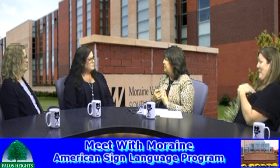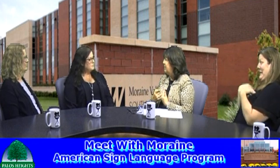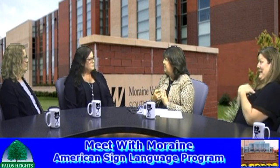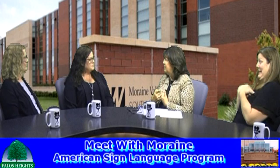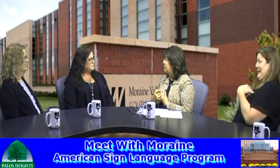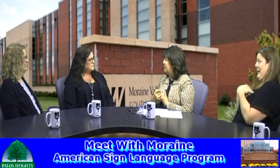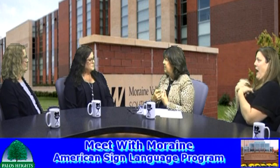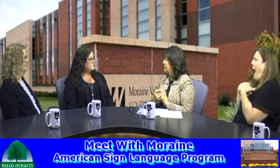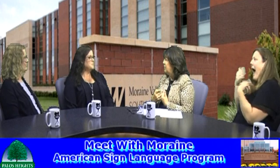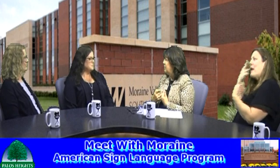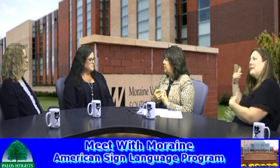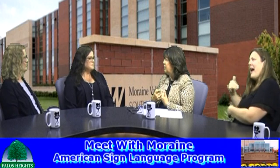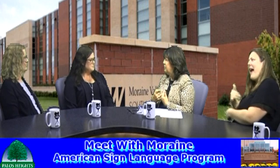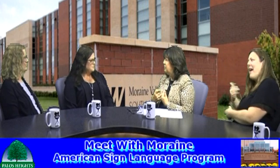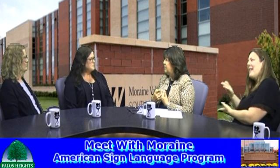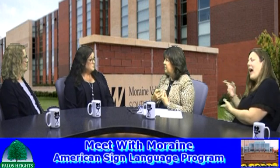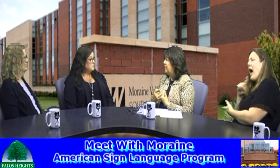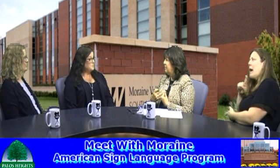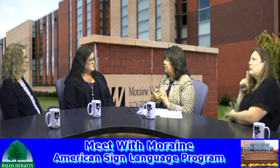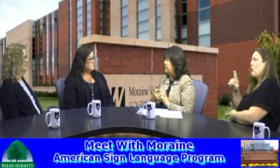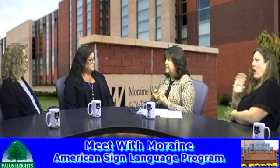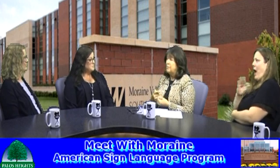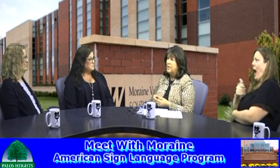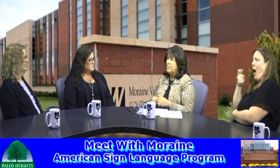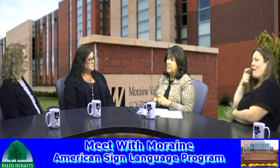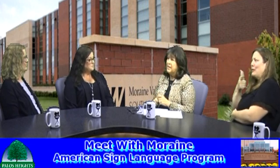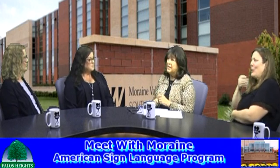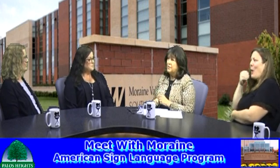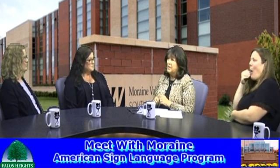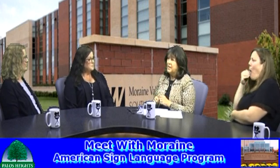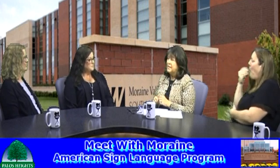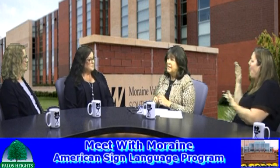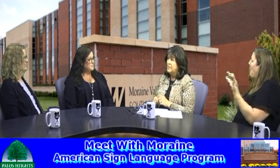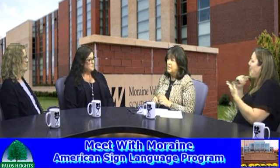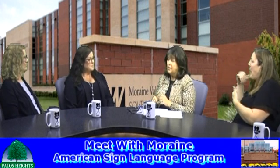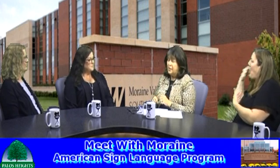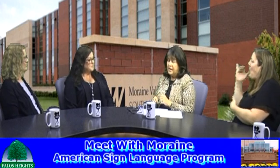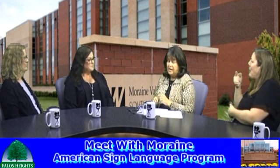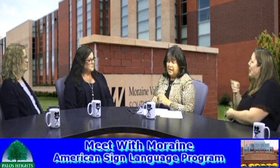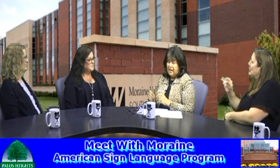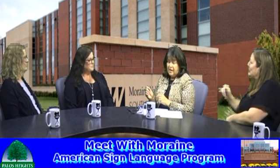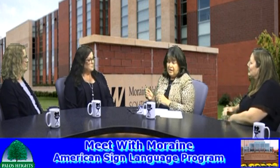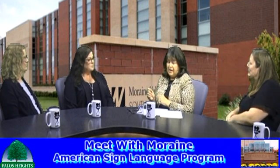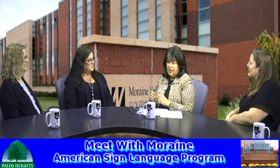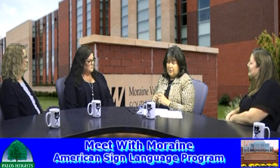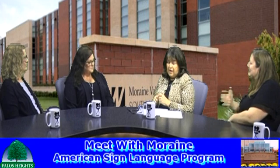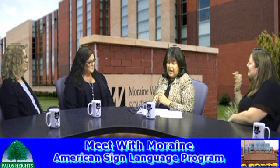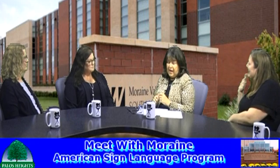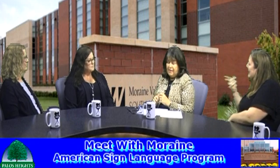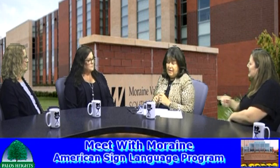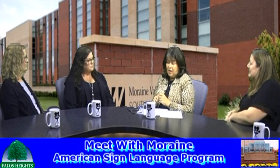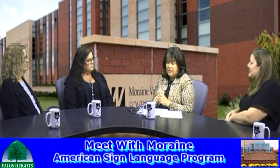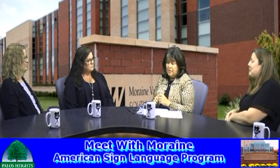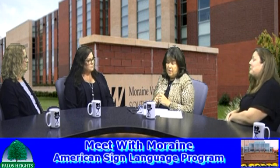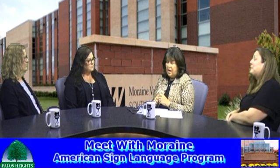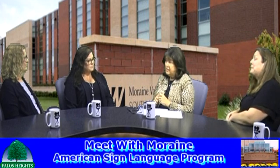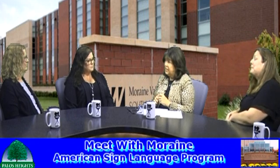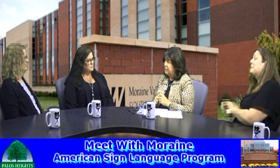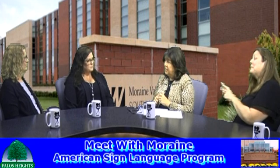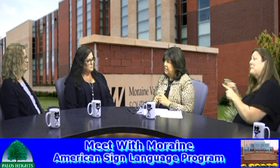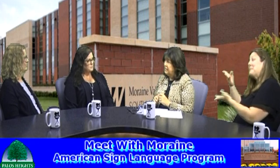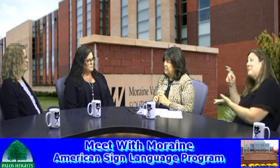it's something I didn't realize. So I imagine our viewers feel the same way, that maybe they didn't realize that this was going on. Thank you. And then